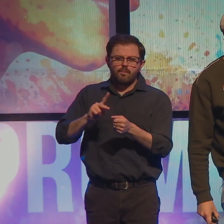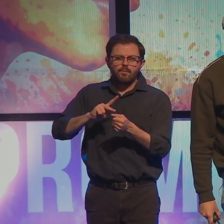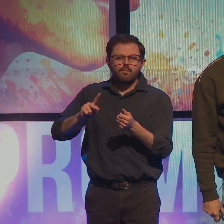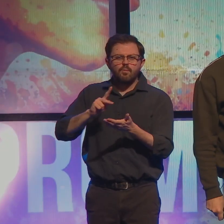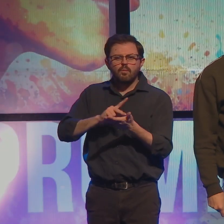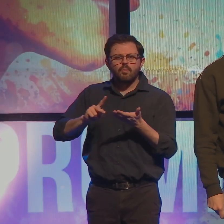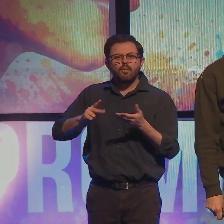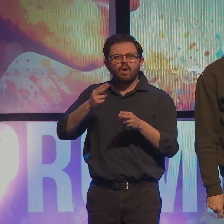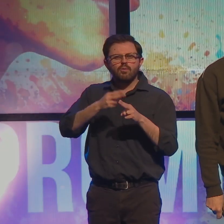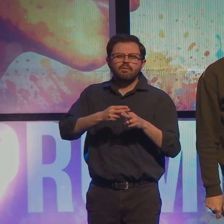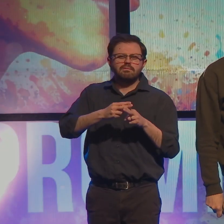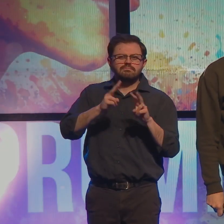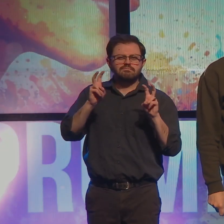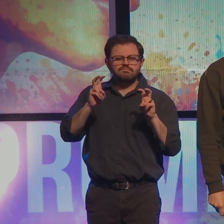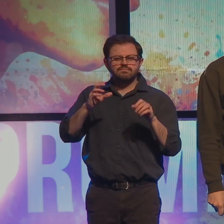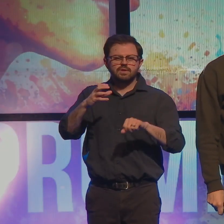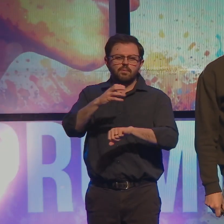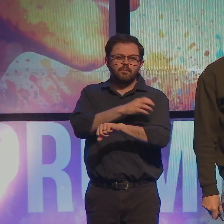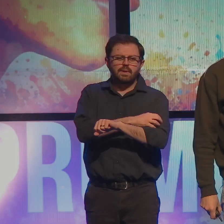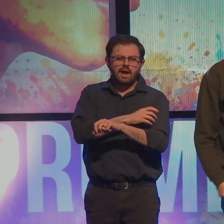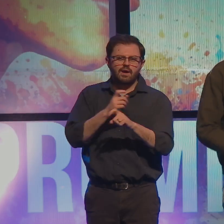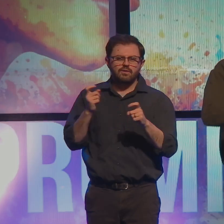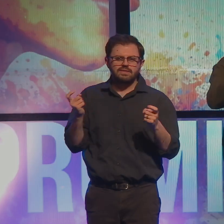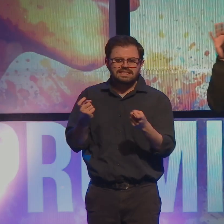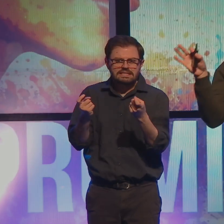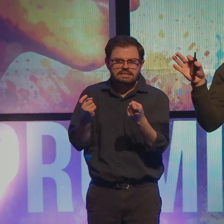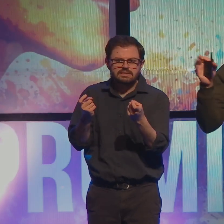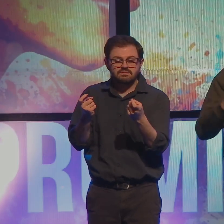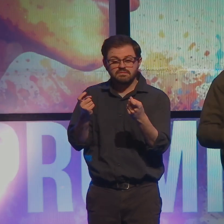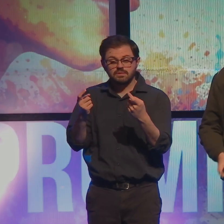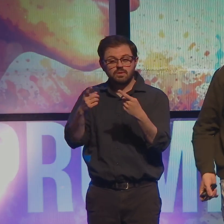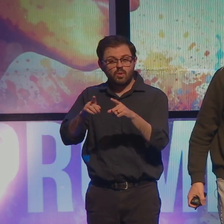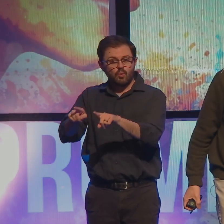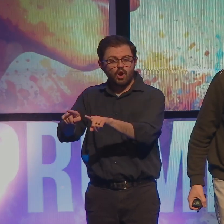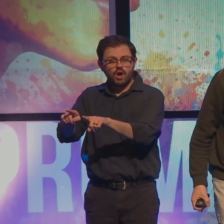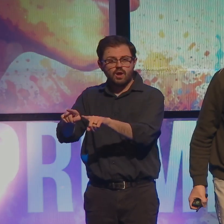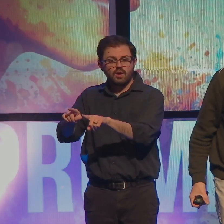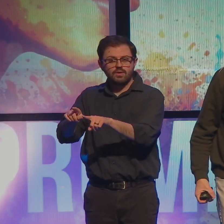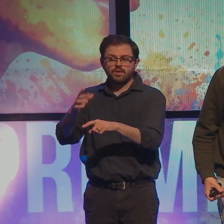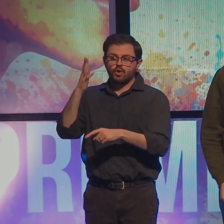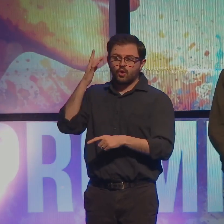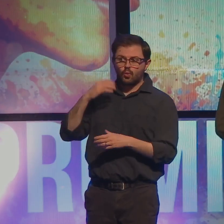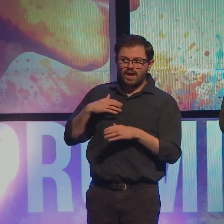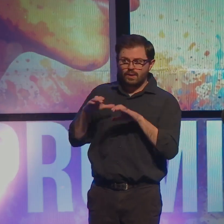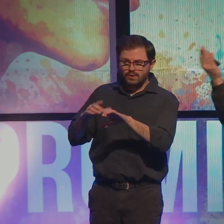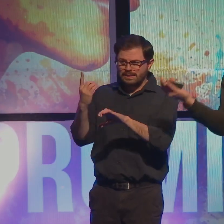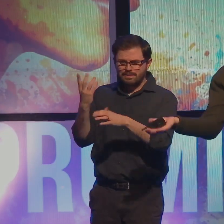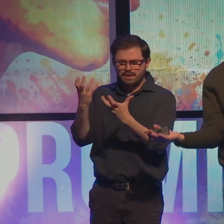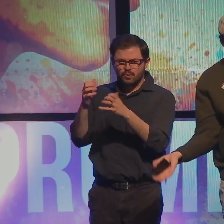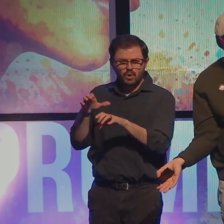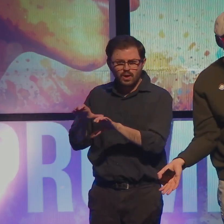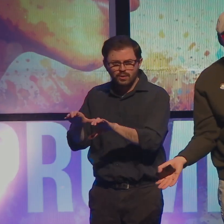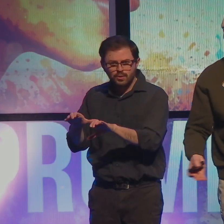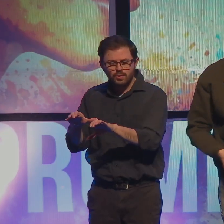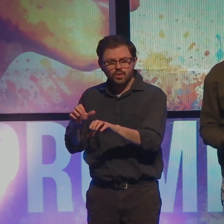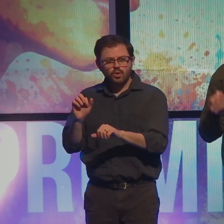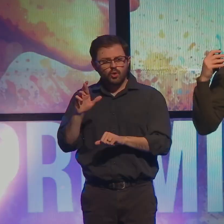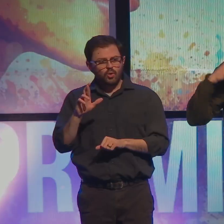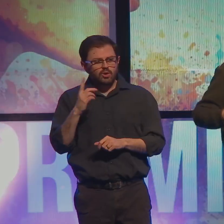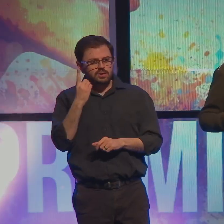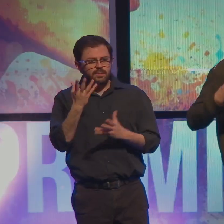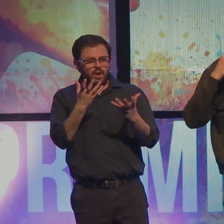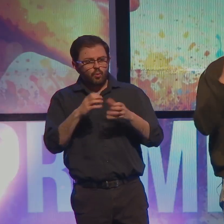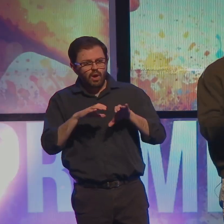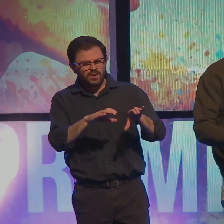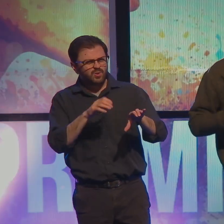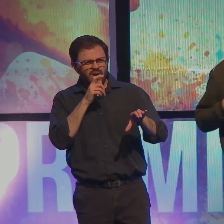sin. Right? The power of sin at work. Why do I do what I don't want to do? Why don't I do what I want to do? Oh, woe